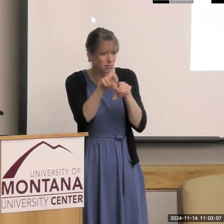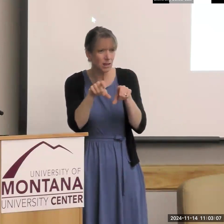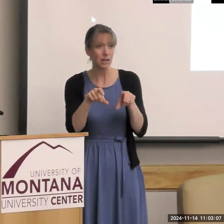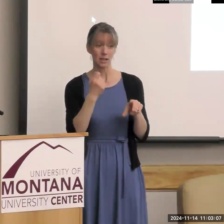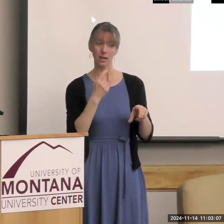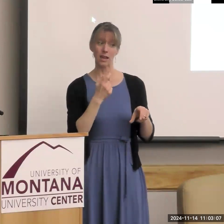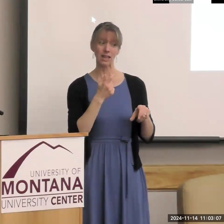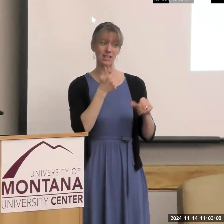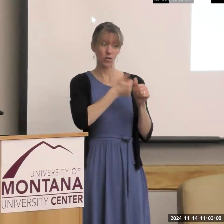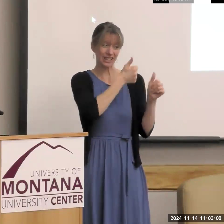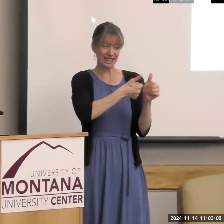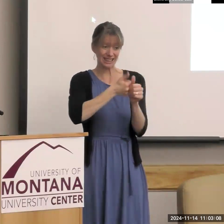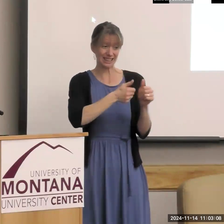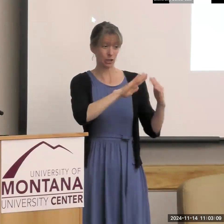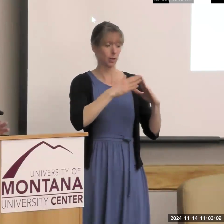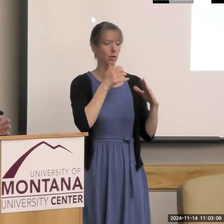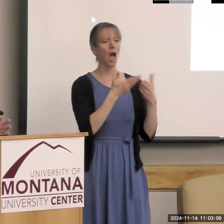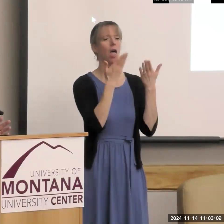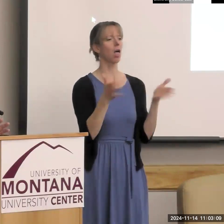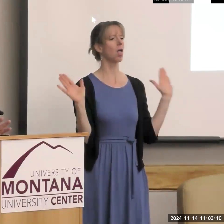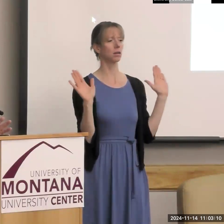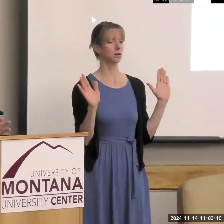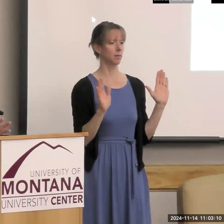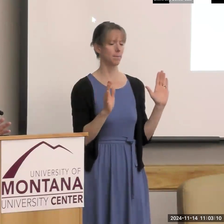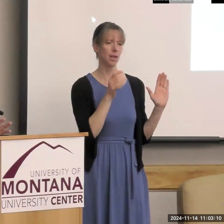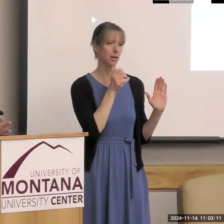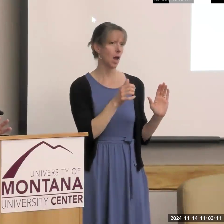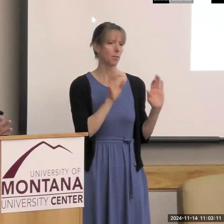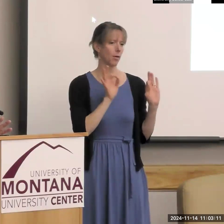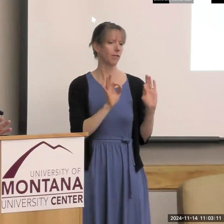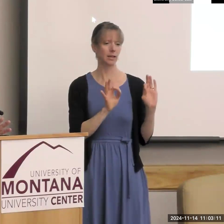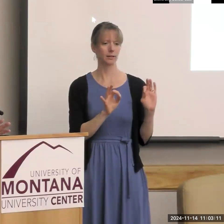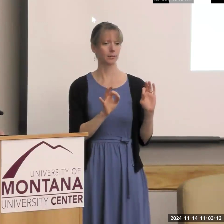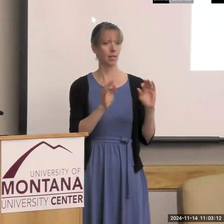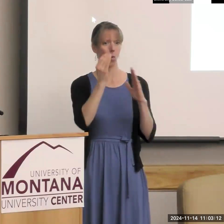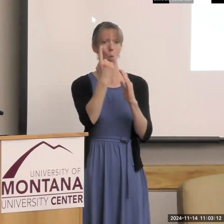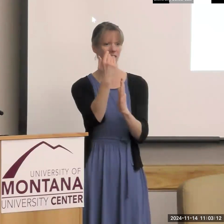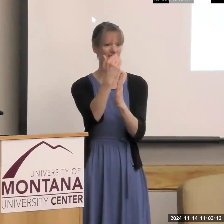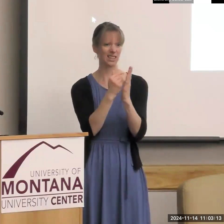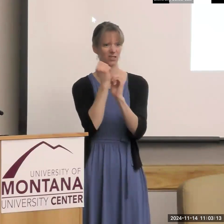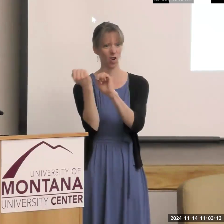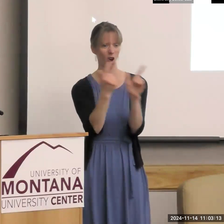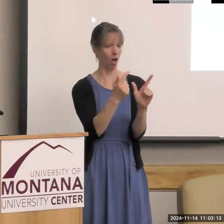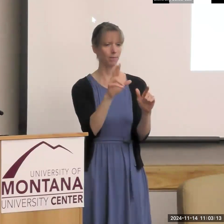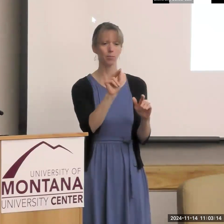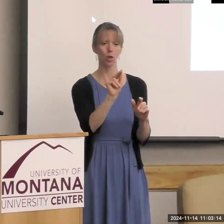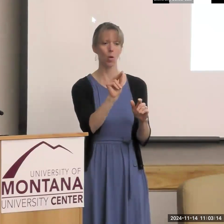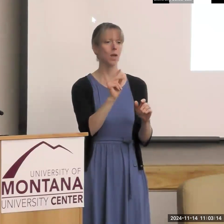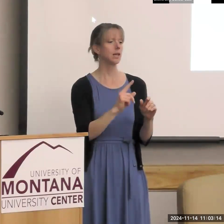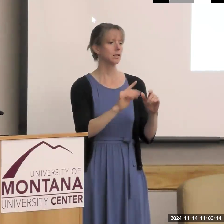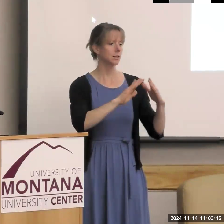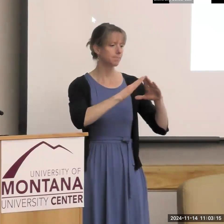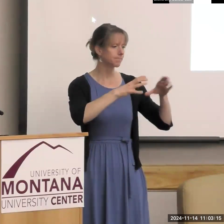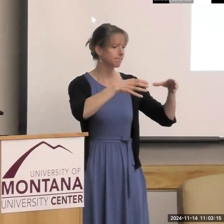specific. This isn't, we're going to have the perfect master list that everybody's going to do, right? There's a reason that these are done on the community